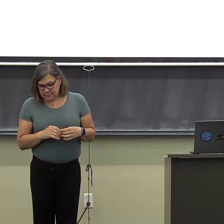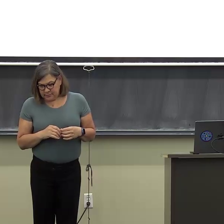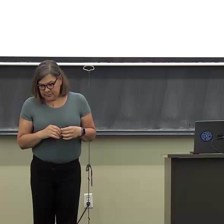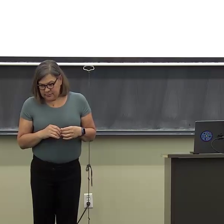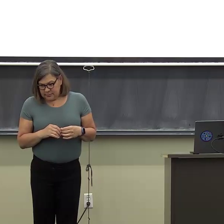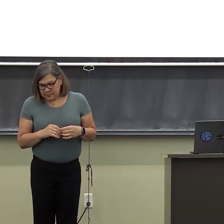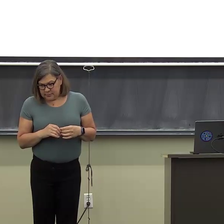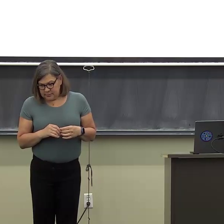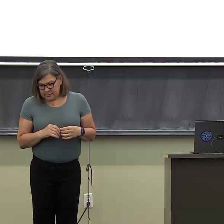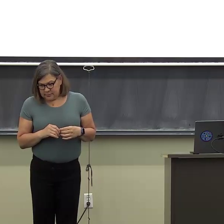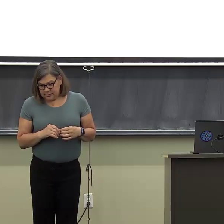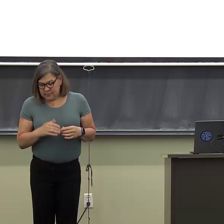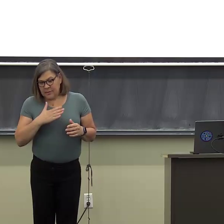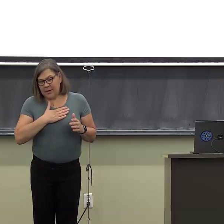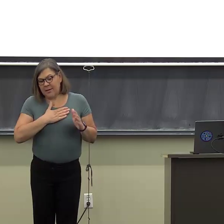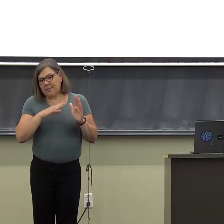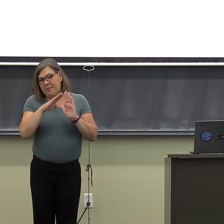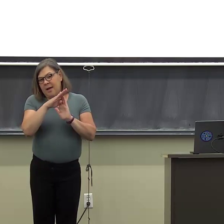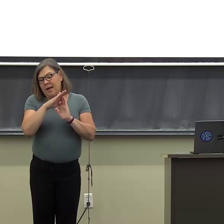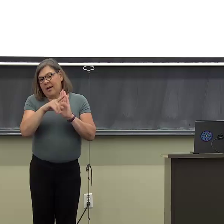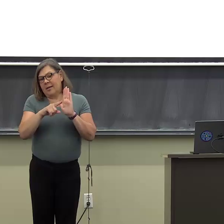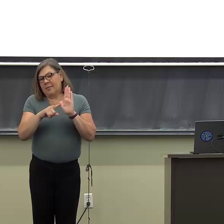my background manifested and